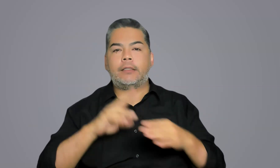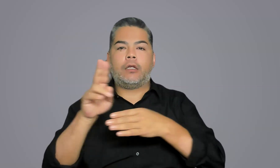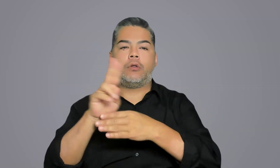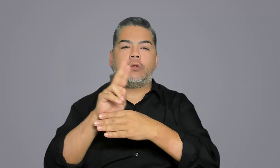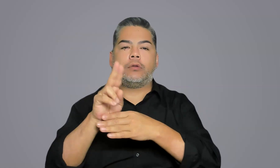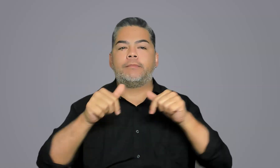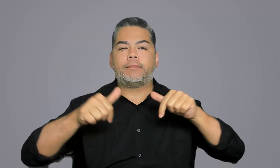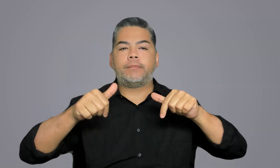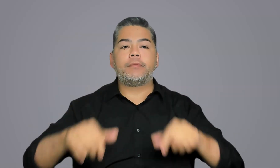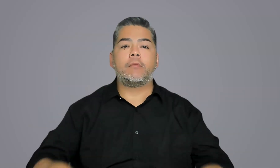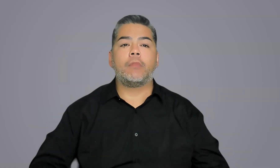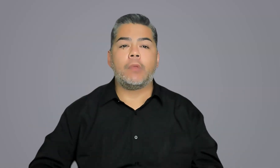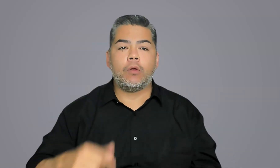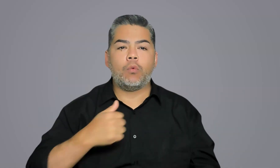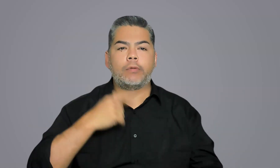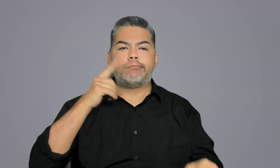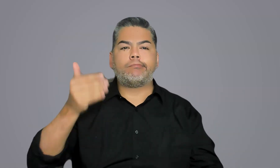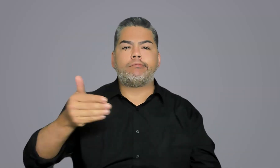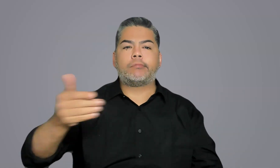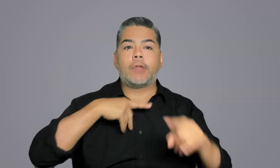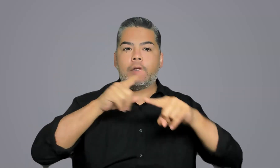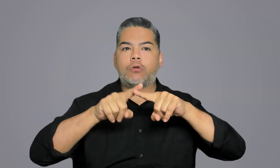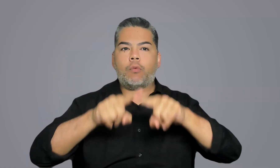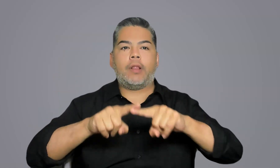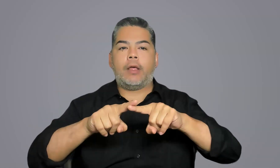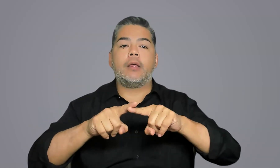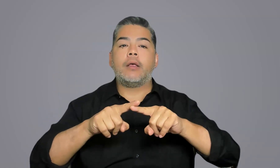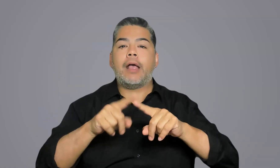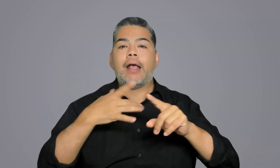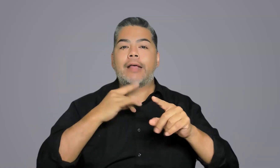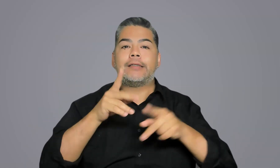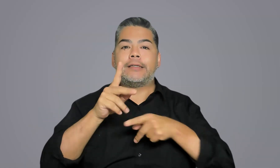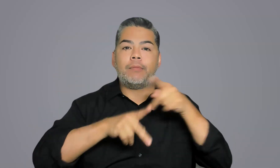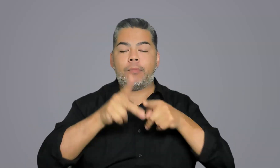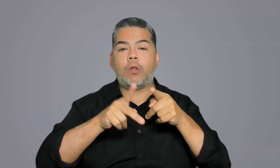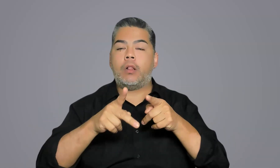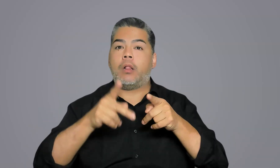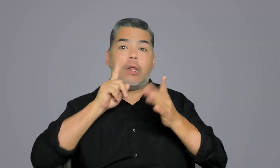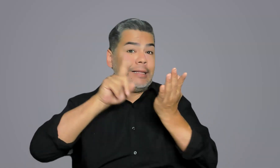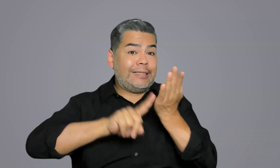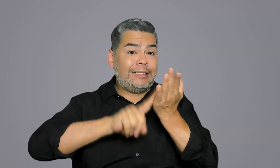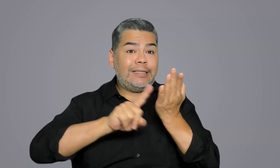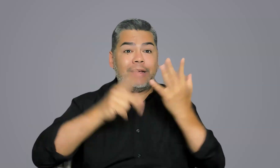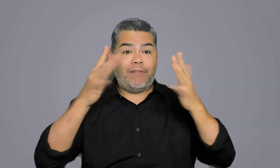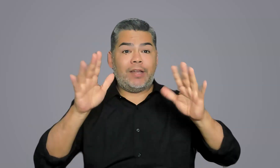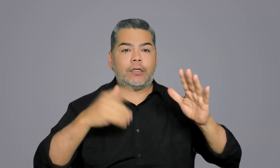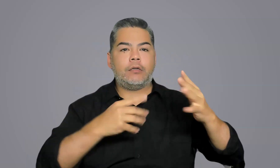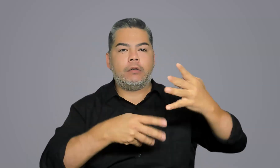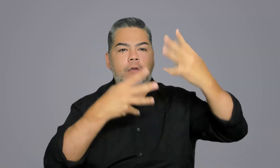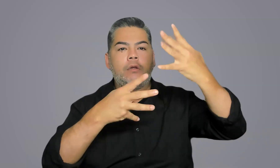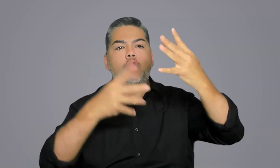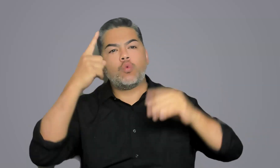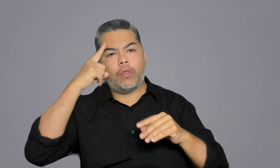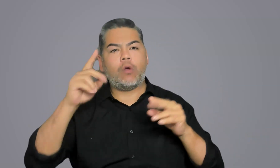We always say that don't rely on it. So I always say to people, it's your starting point. Run the checker. When you finished, you've got your document ready, you think it's good to